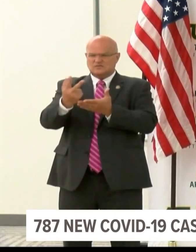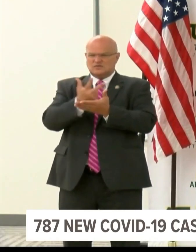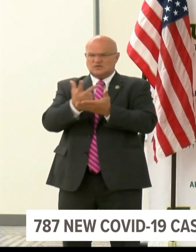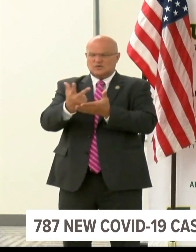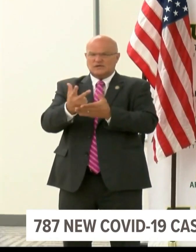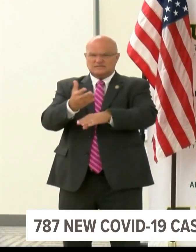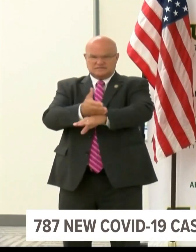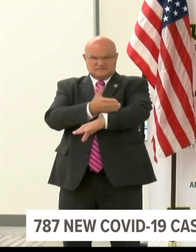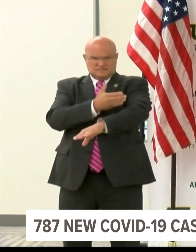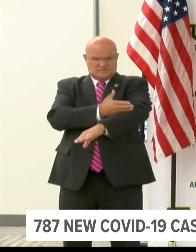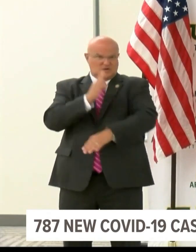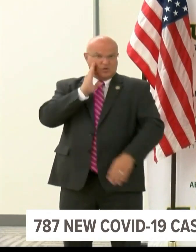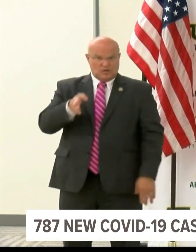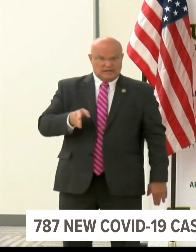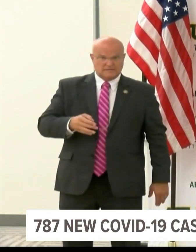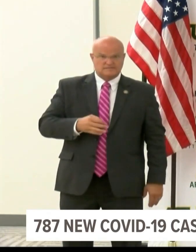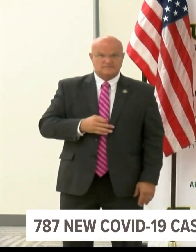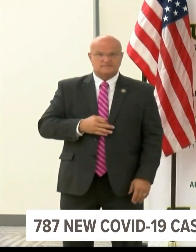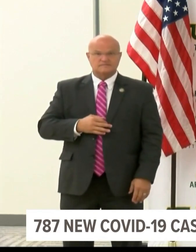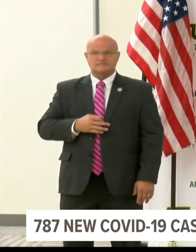going to get better.